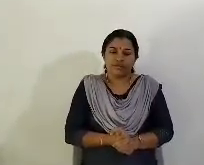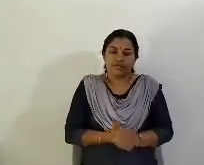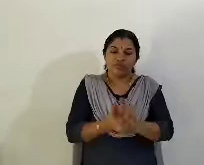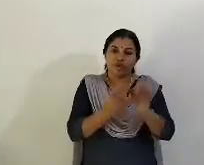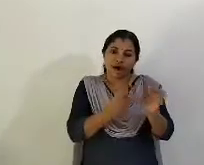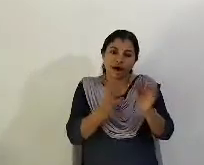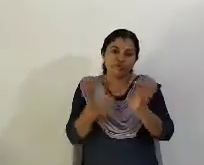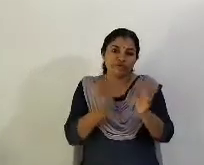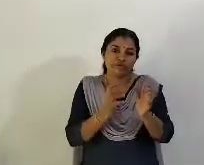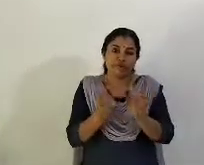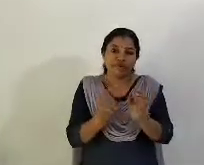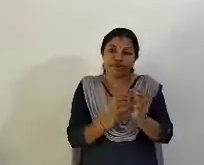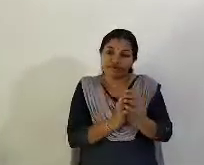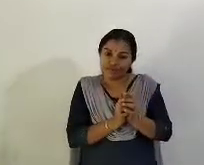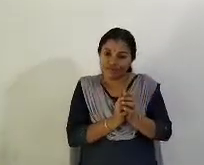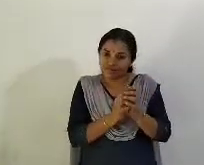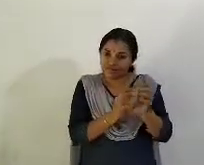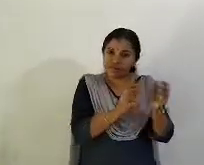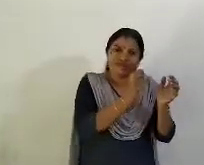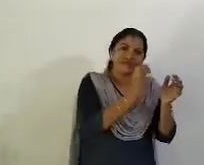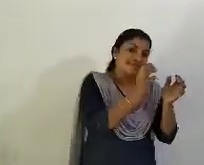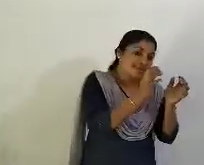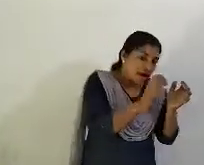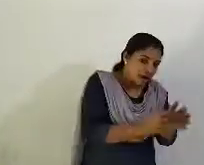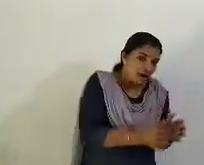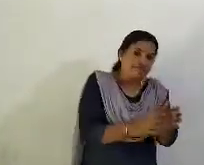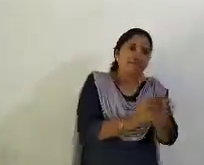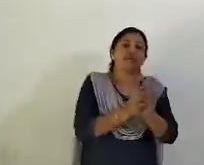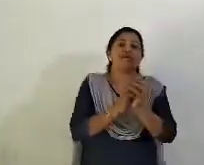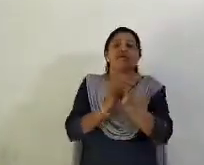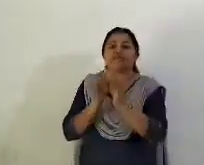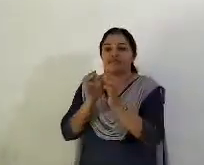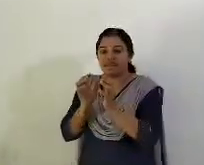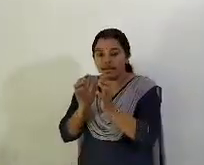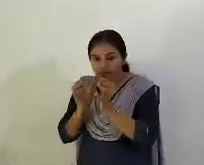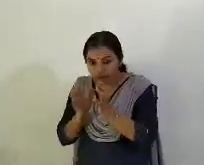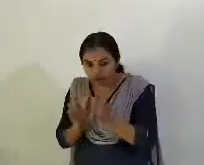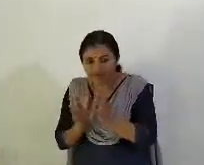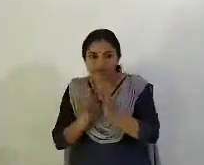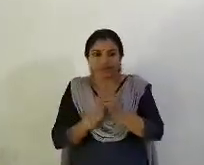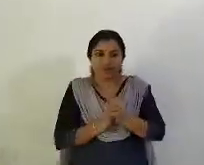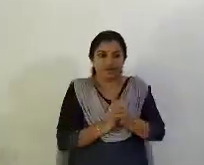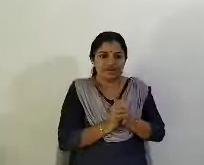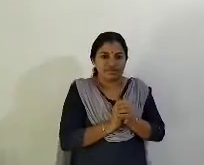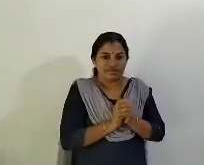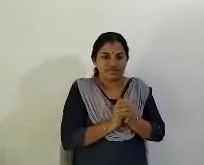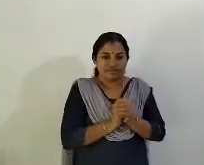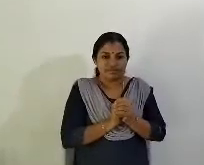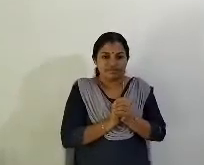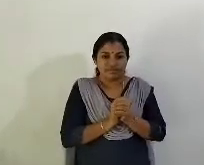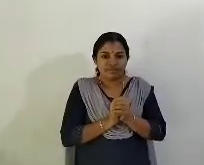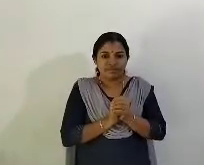So we have to find the difference between these raster images and vector images.